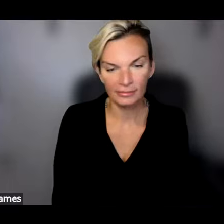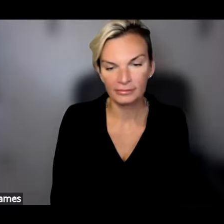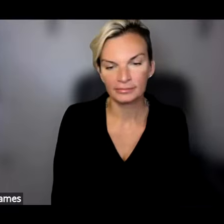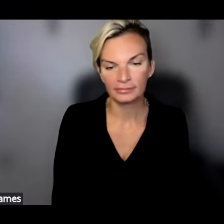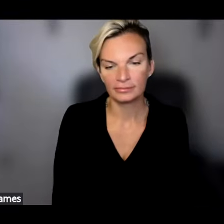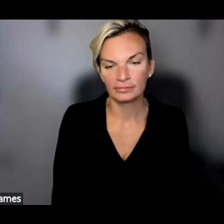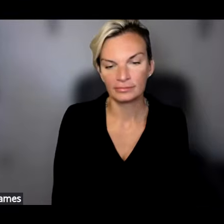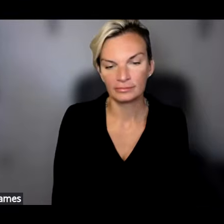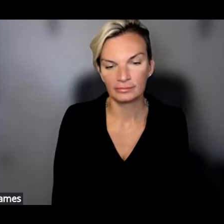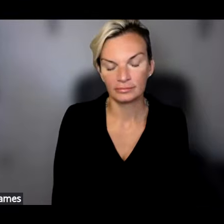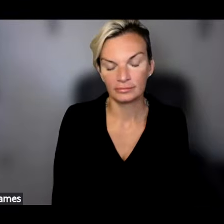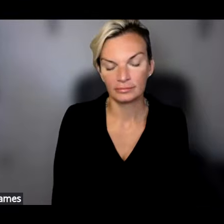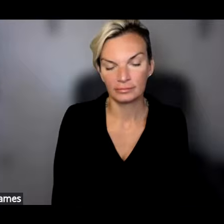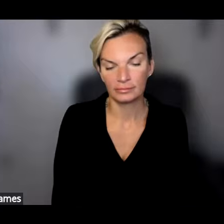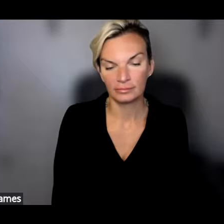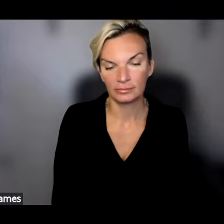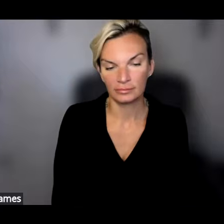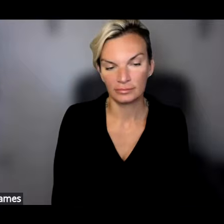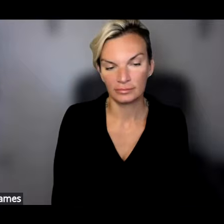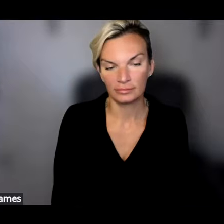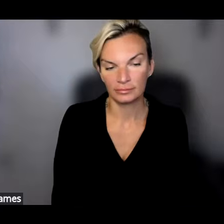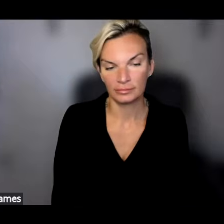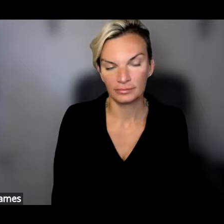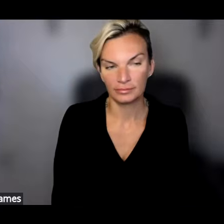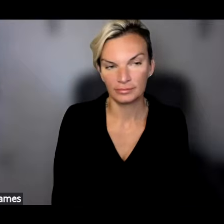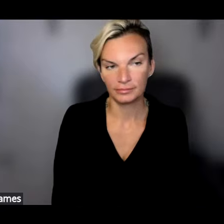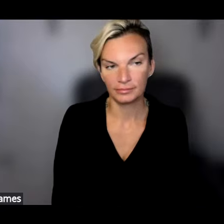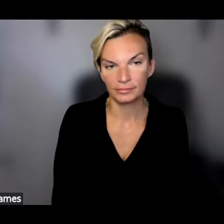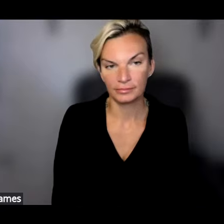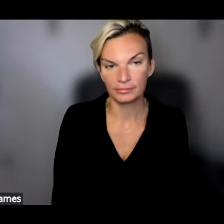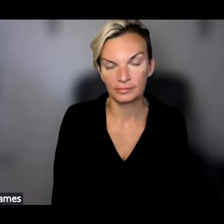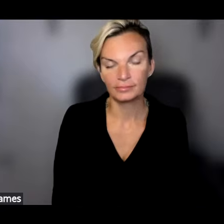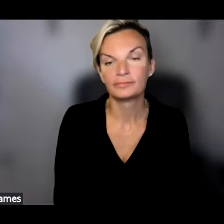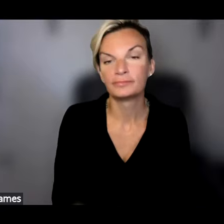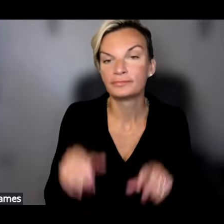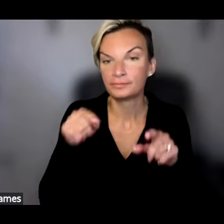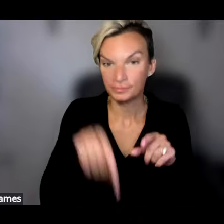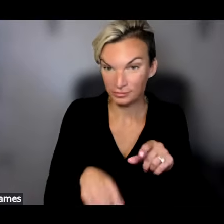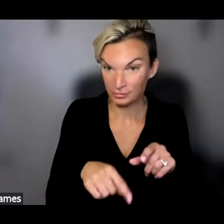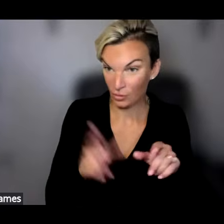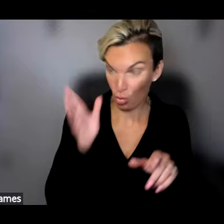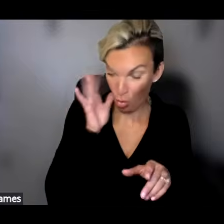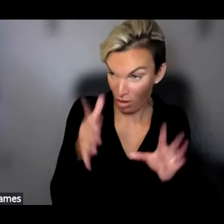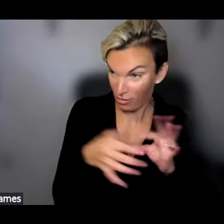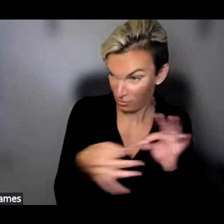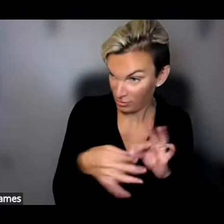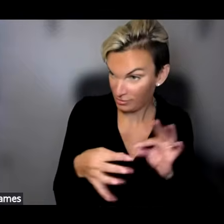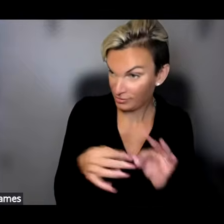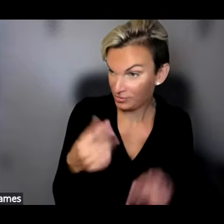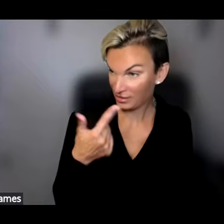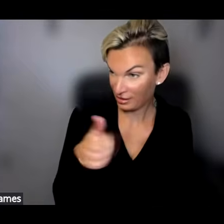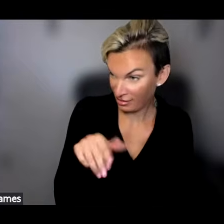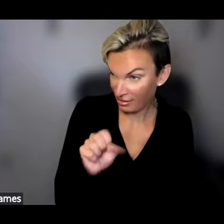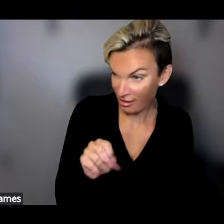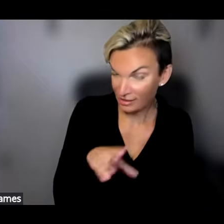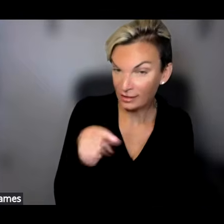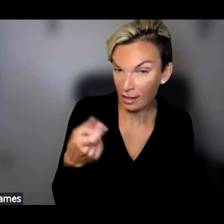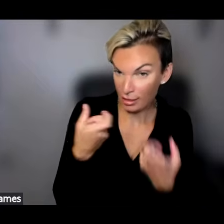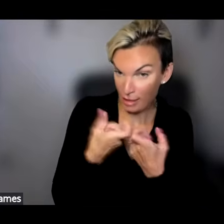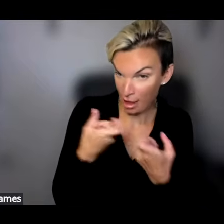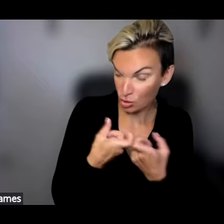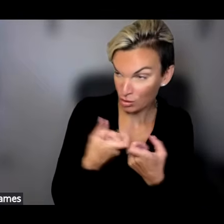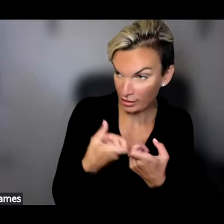to me should reflect, if the caption is gonna reflect regulated utilities, it should also reflect the fact that Right. you don't have to